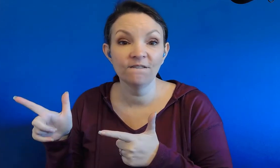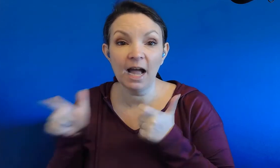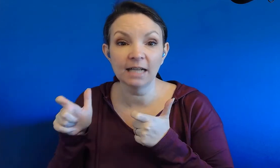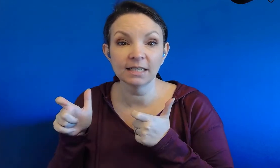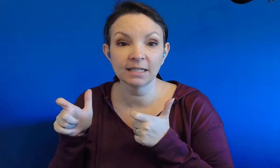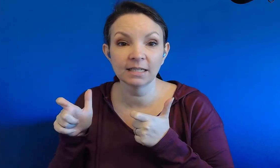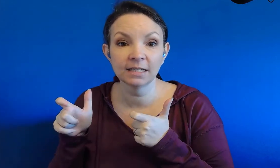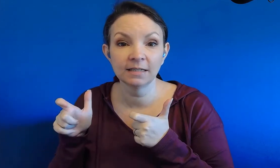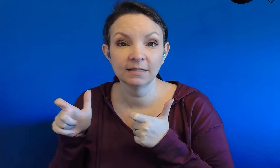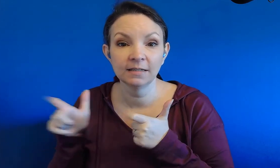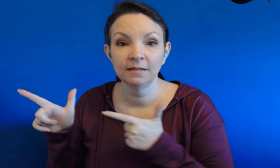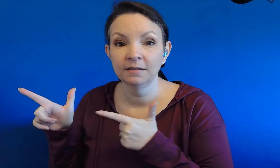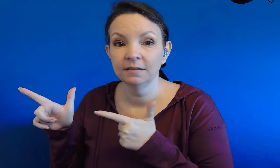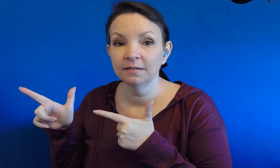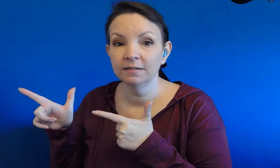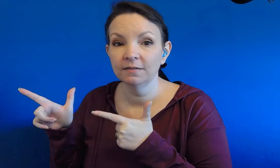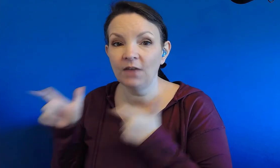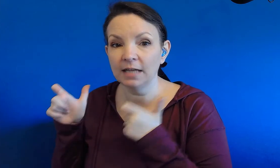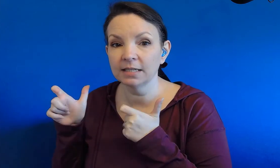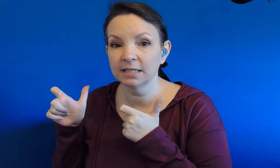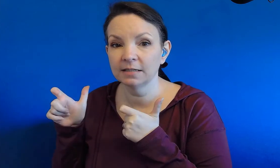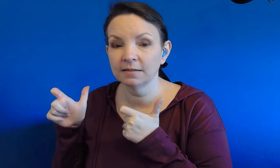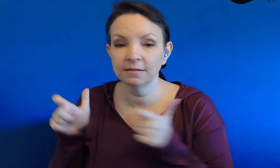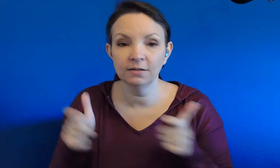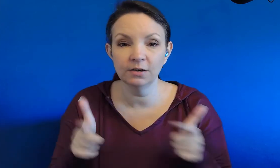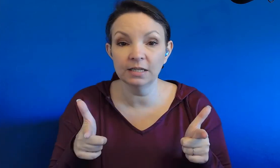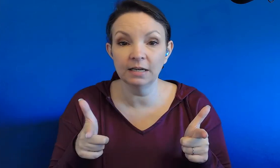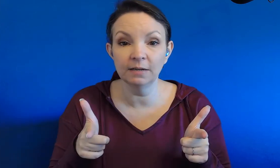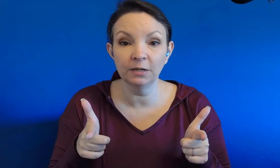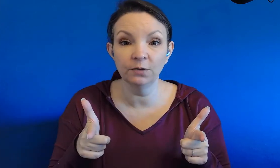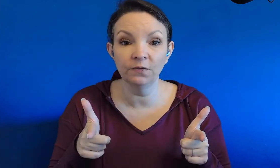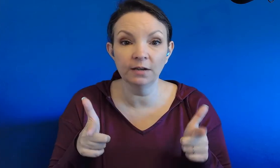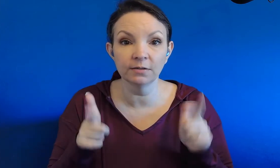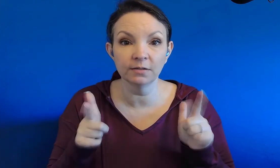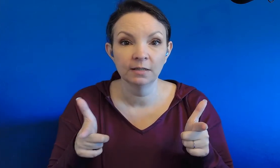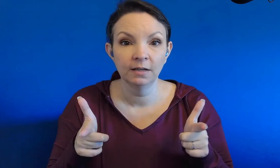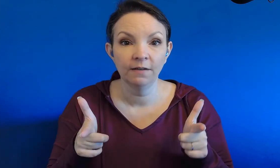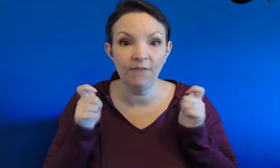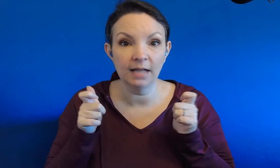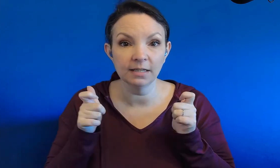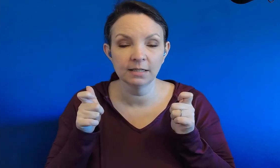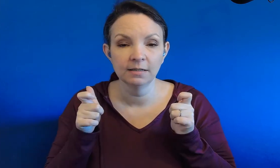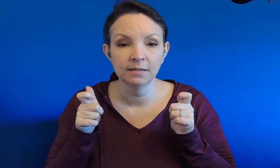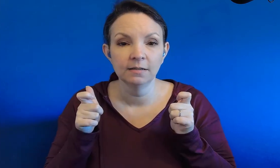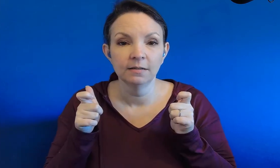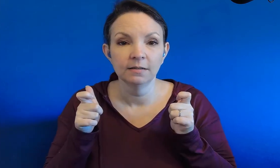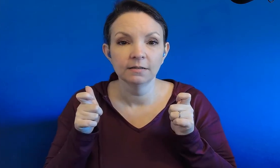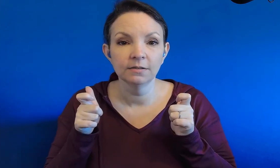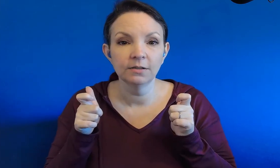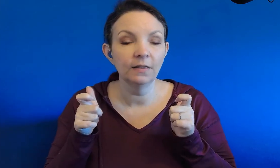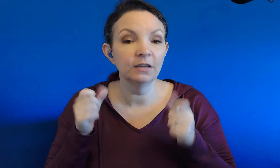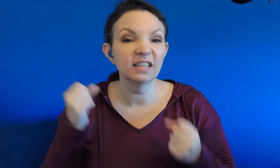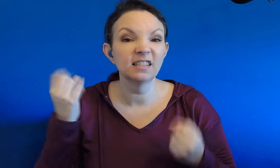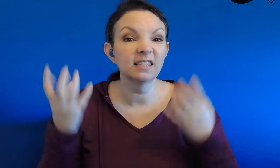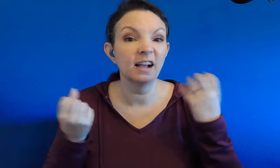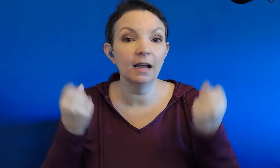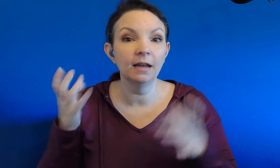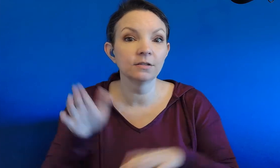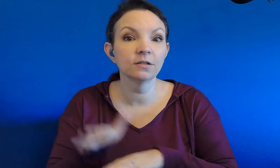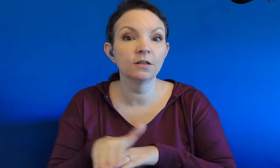fast. Fast. So you see that my 2 fingers, fast. So they just sign